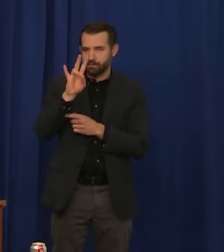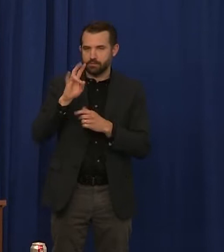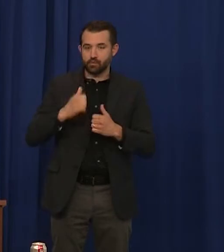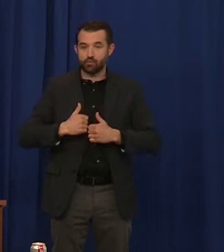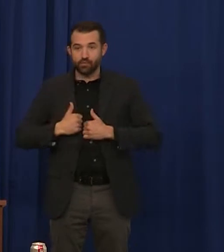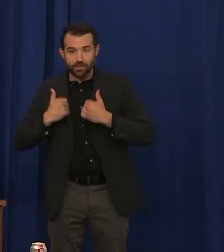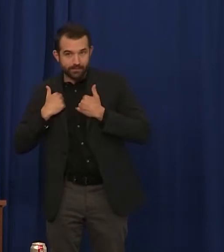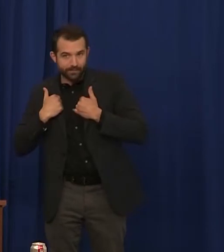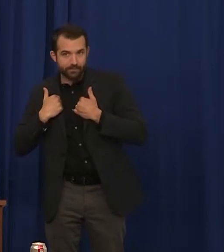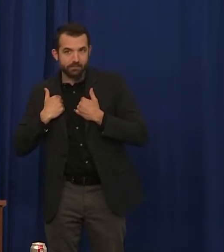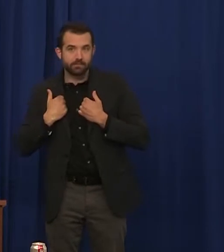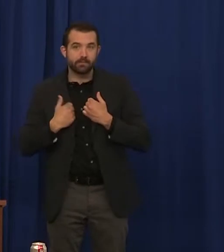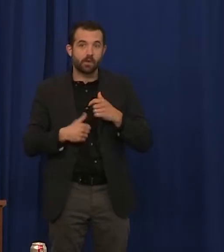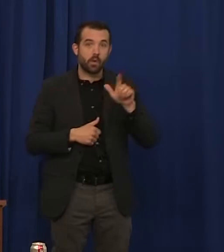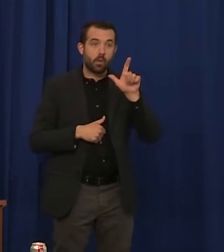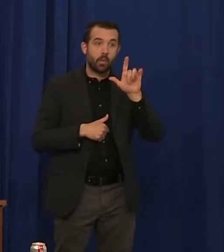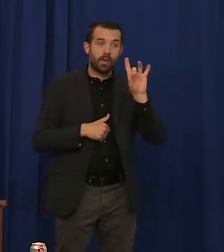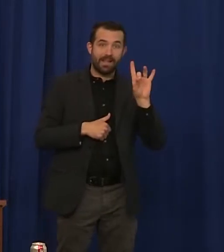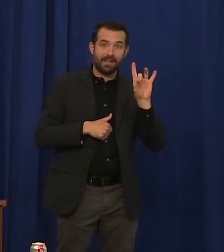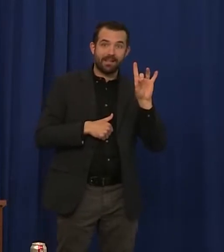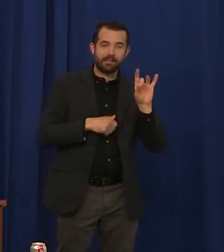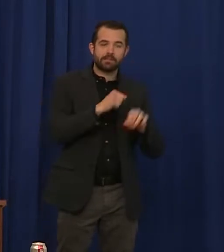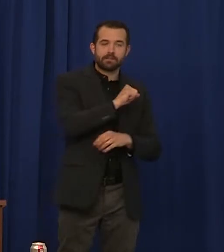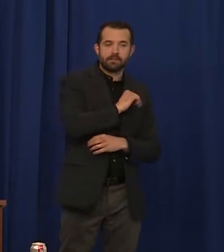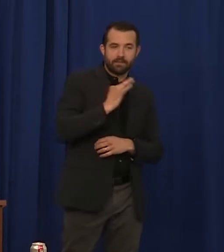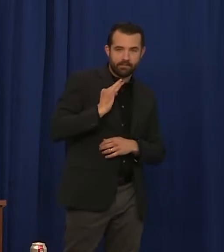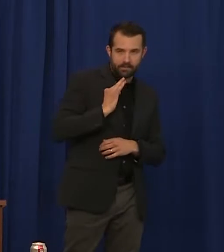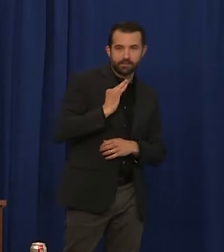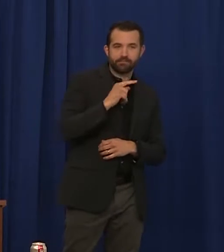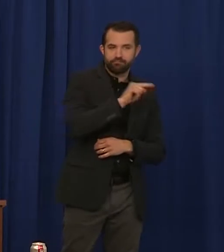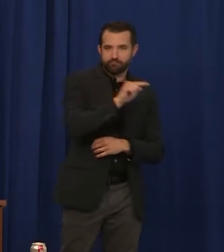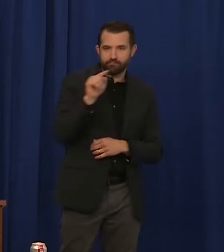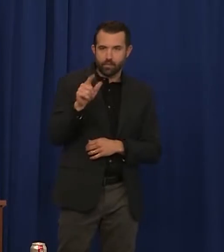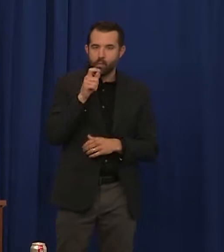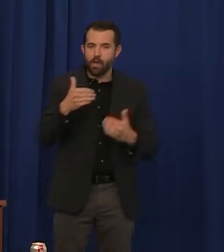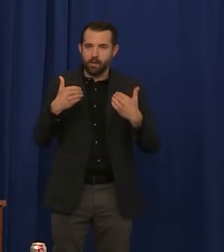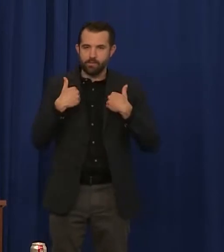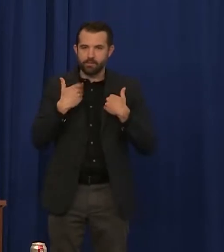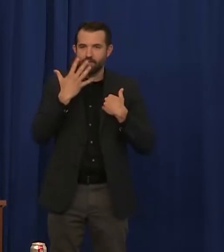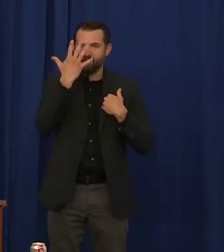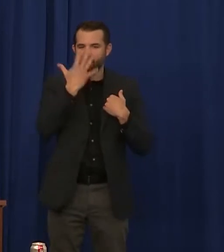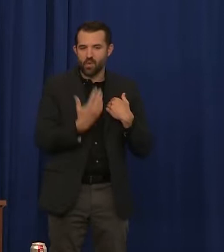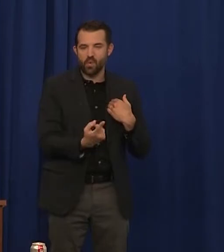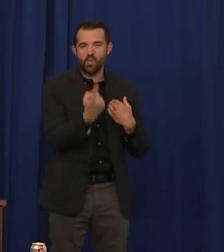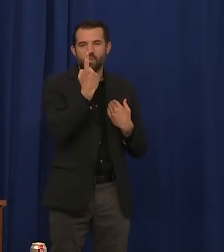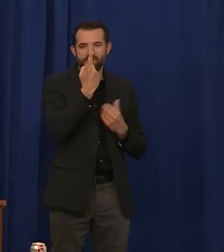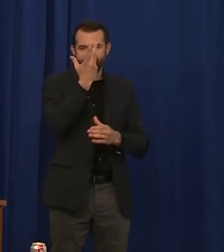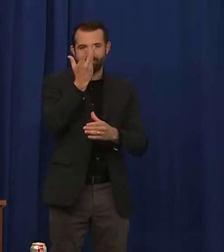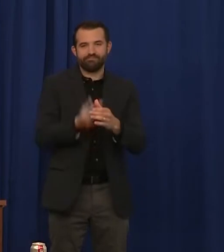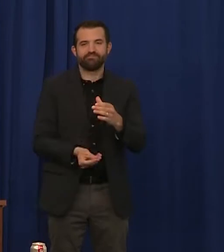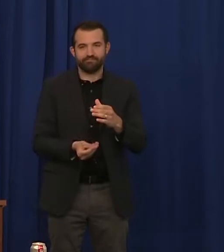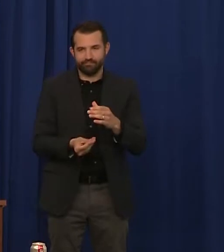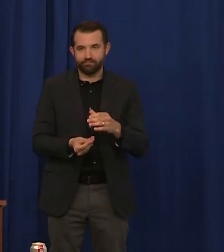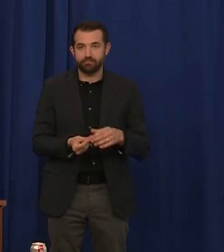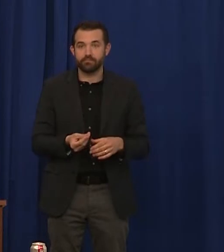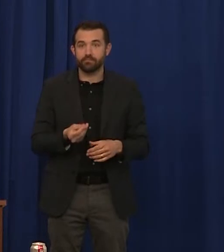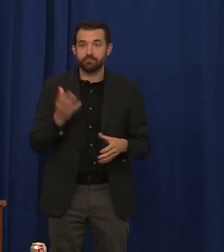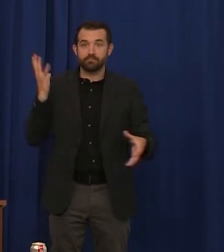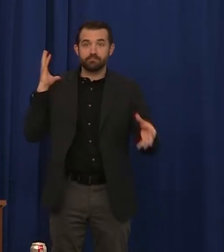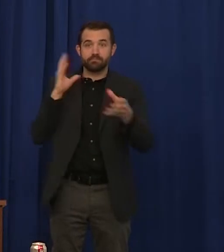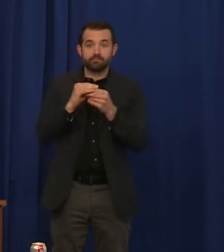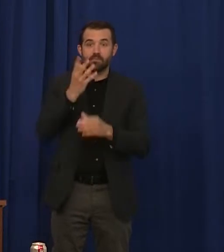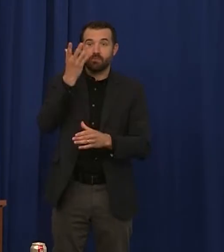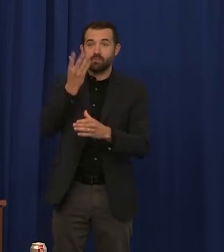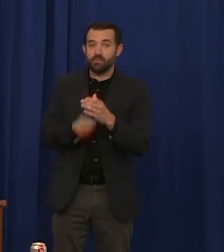28 staff. However, there was an additional passing there in an individual, bringing the total of number of deaths at